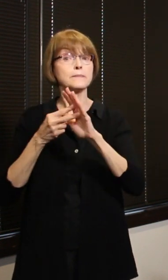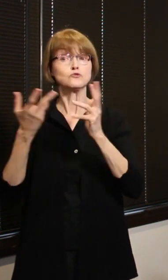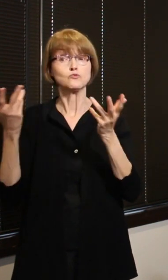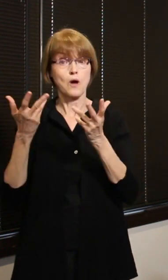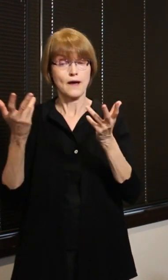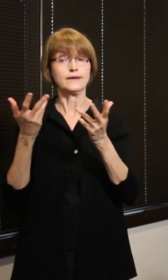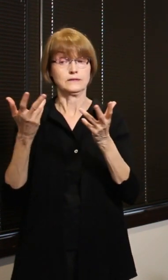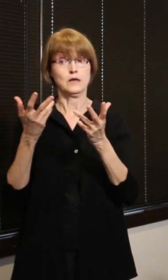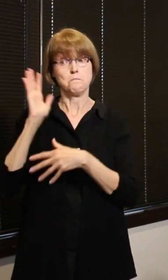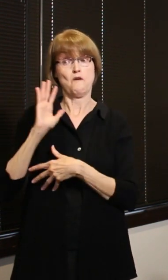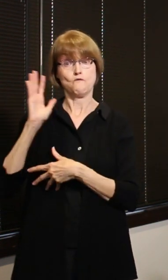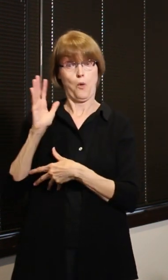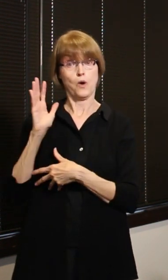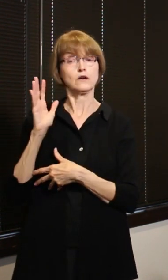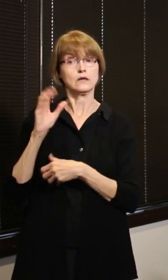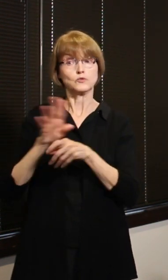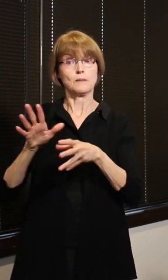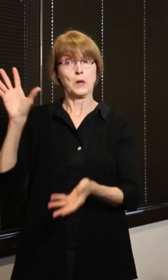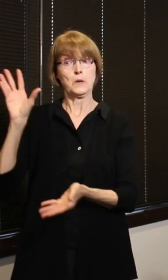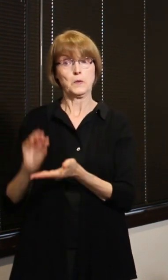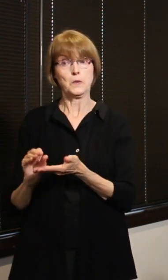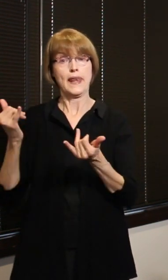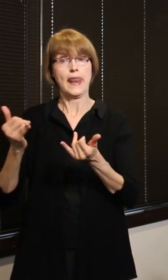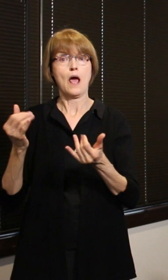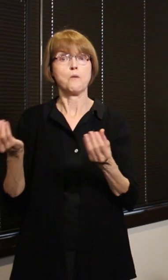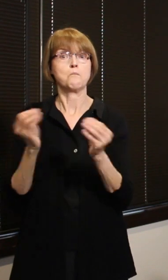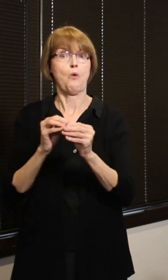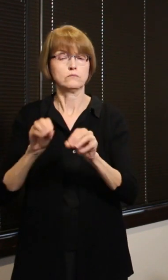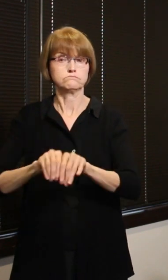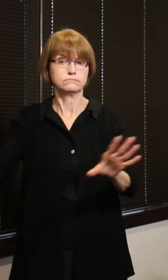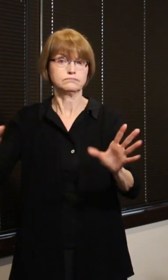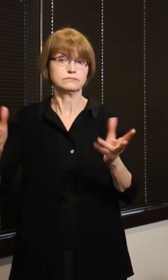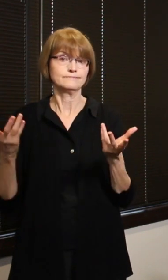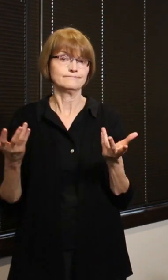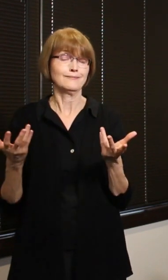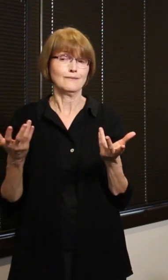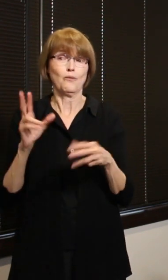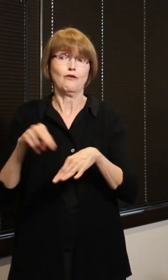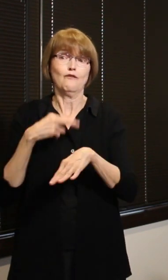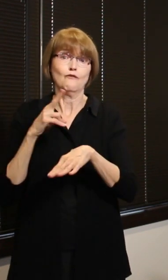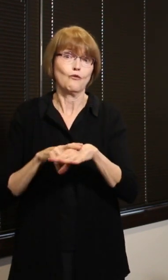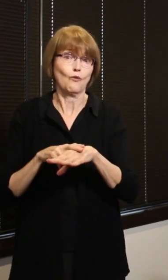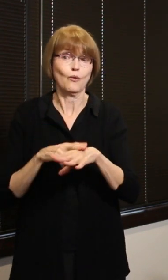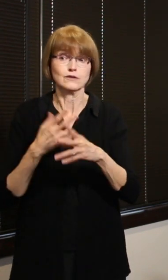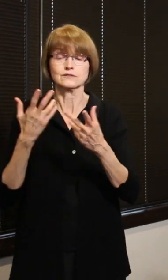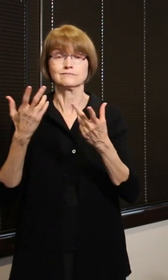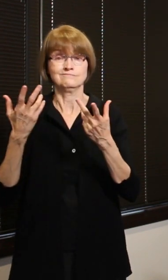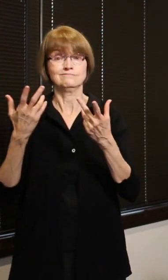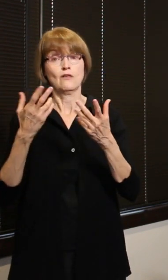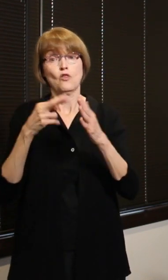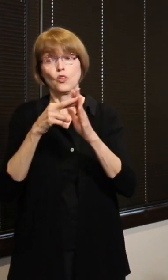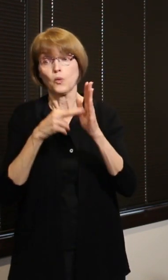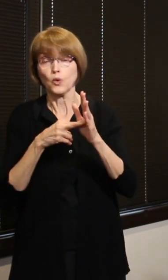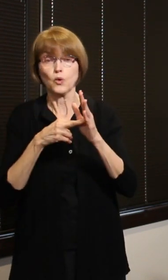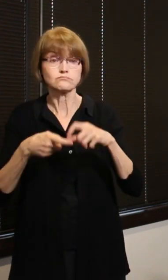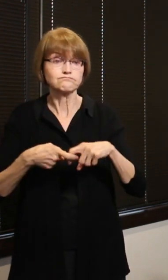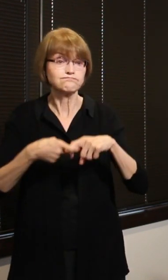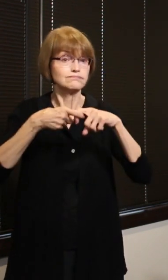where we were before. It's not to be unexpected from the relaxation that we've had